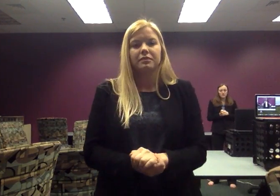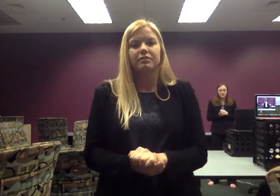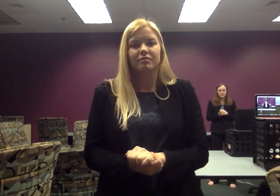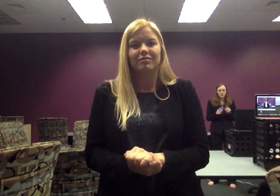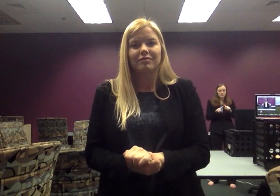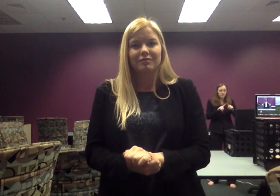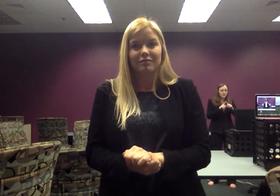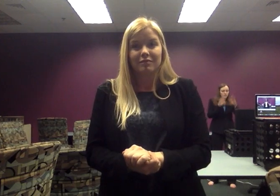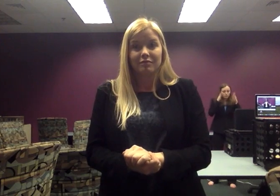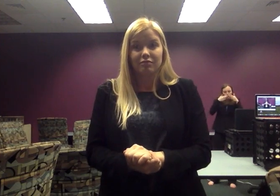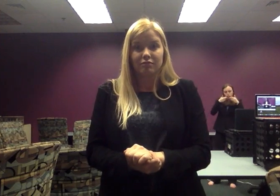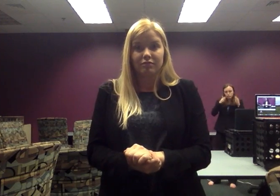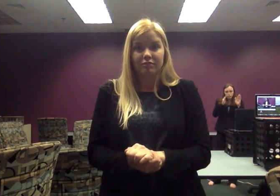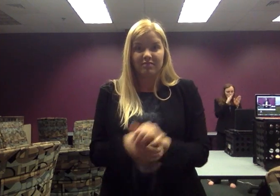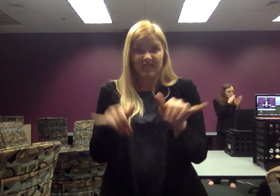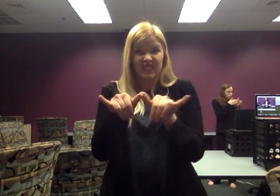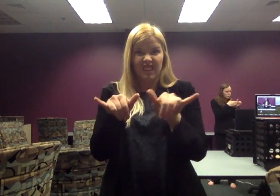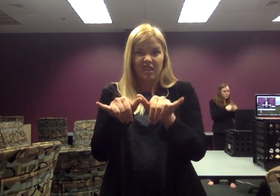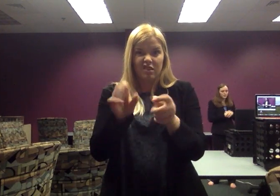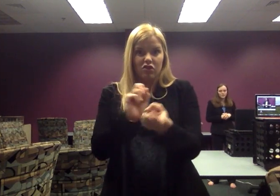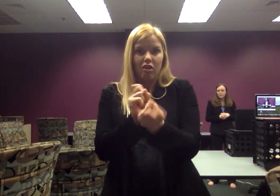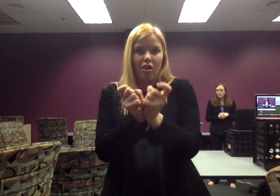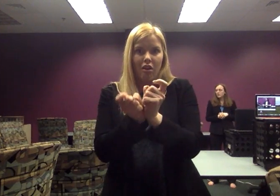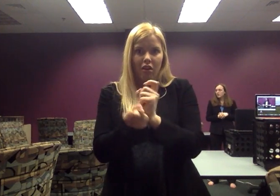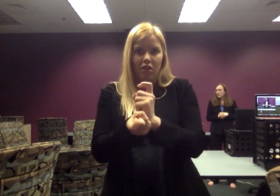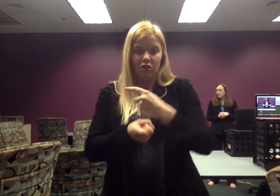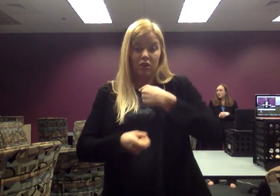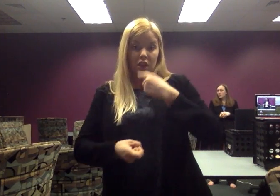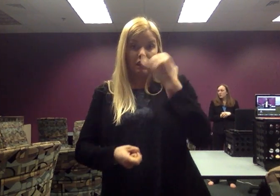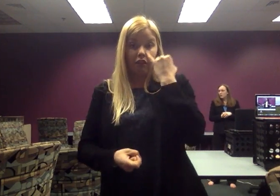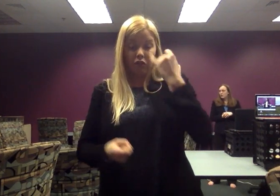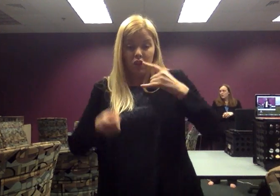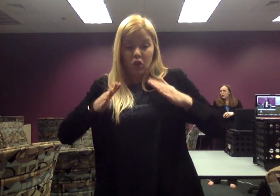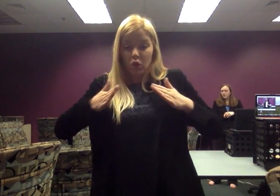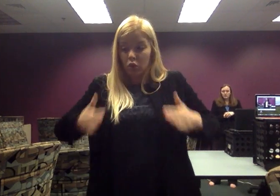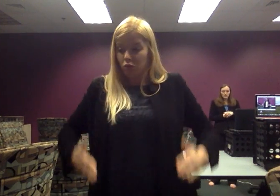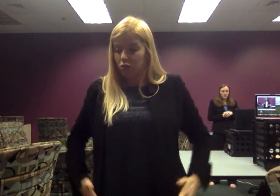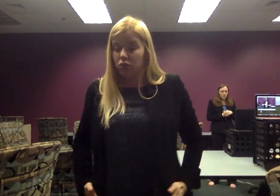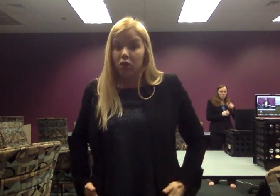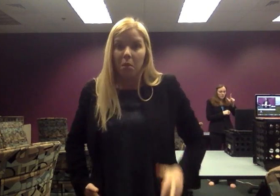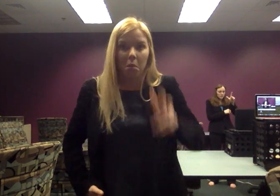What? The Lego? I've seen the movie once. I don't really know.